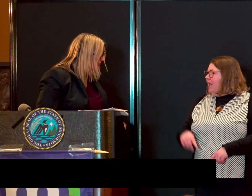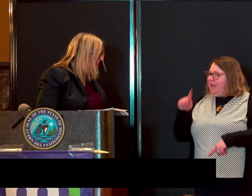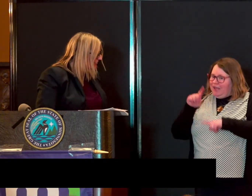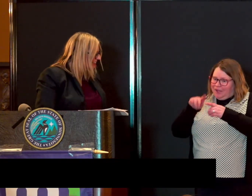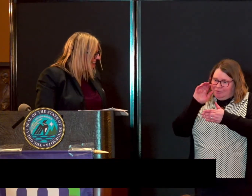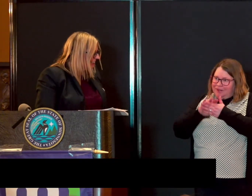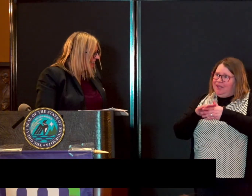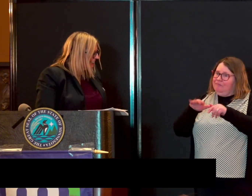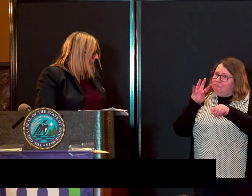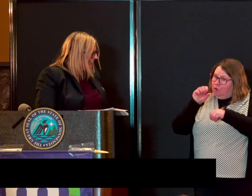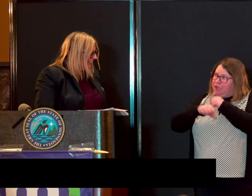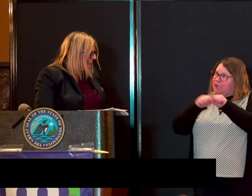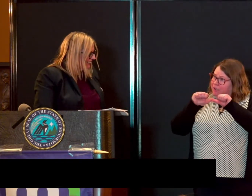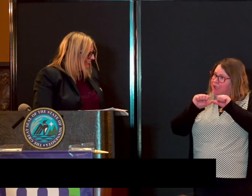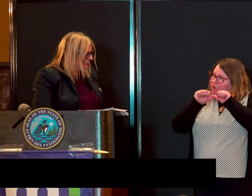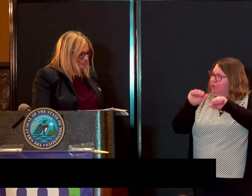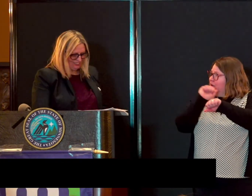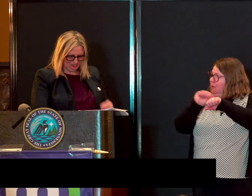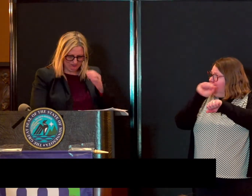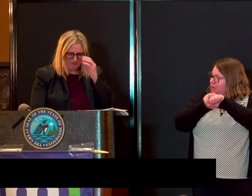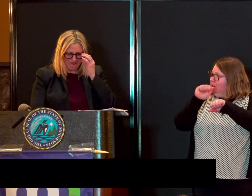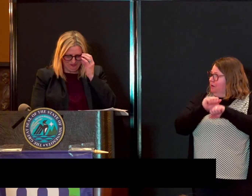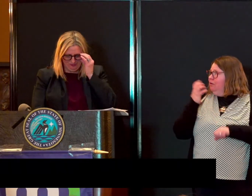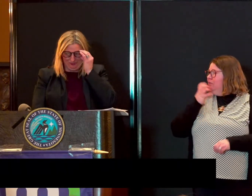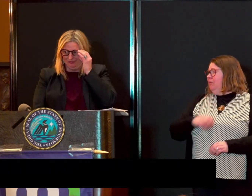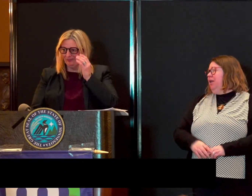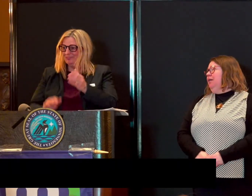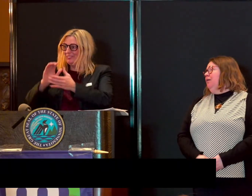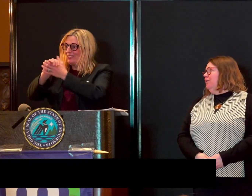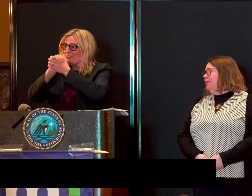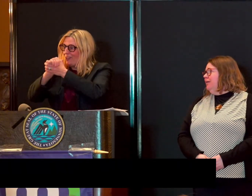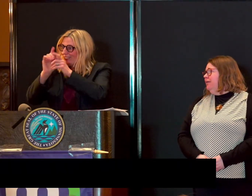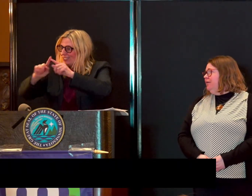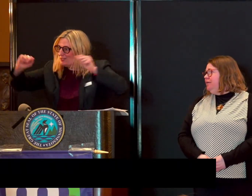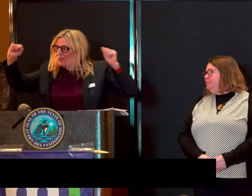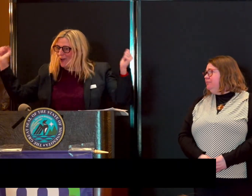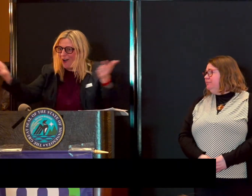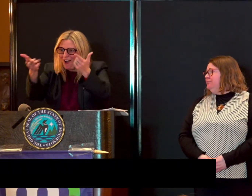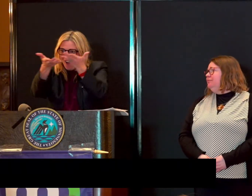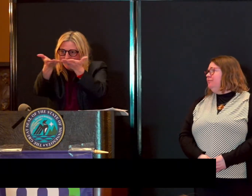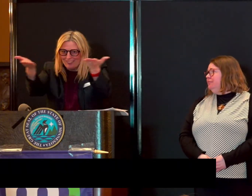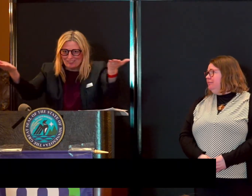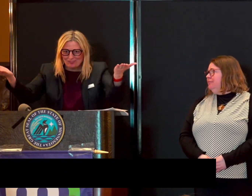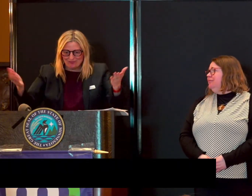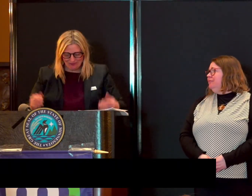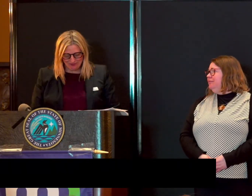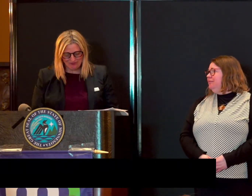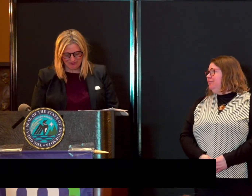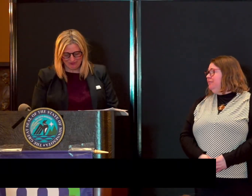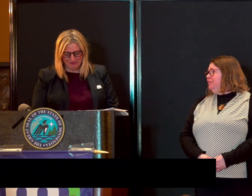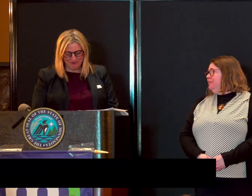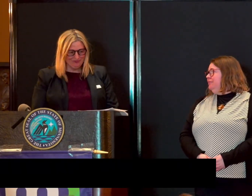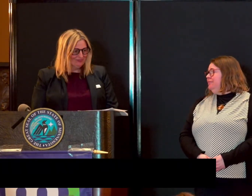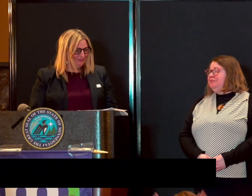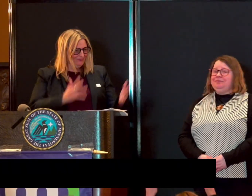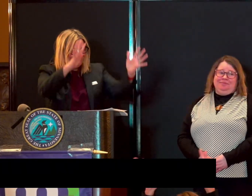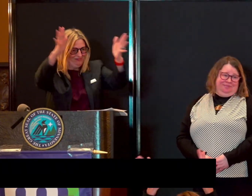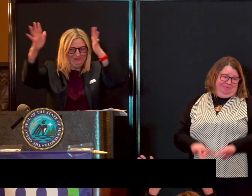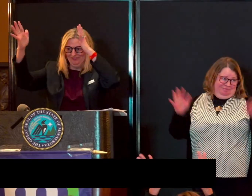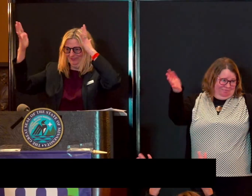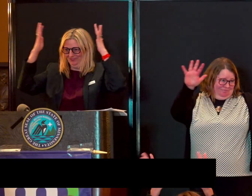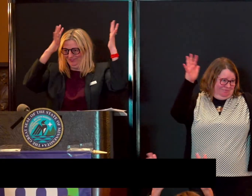home. 40 years, Anne. Can you believe we've been working tirelessly for 40 years? Congratulations